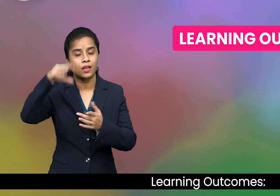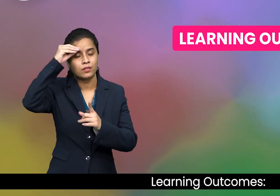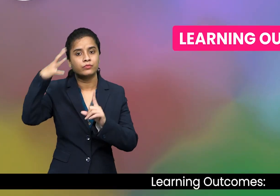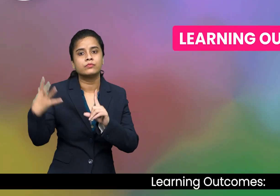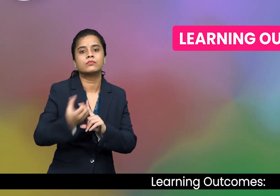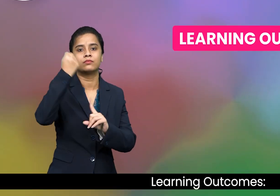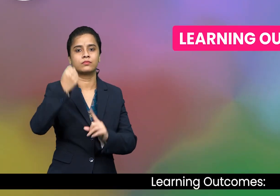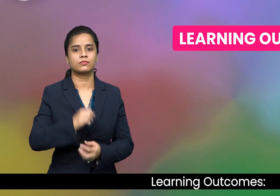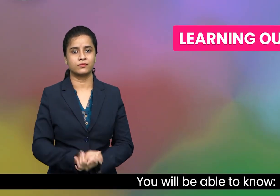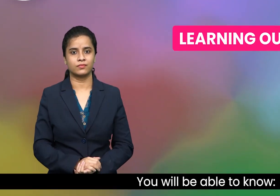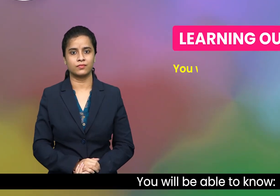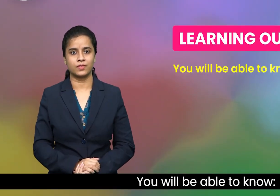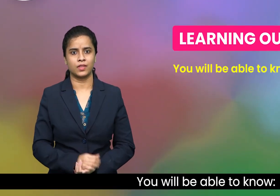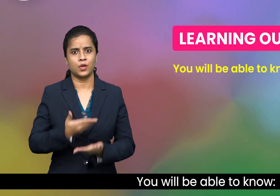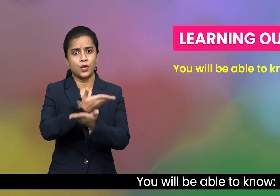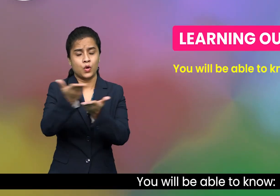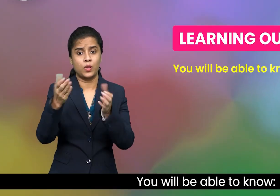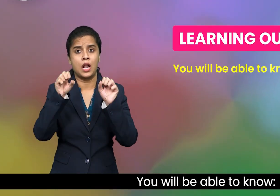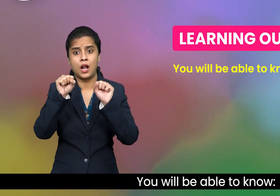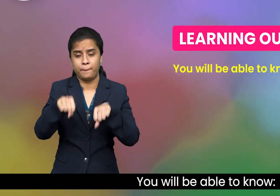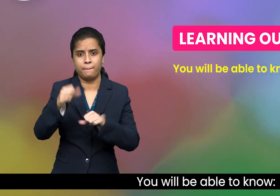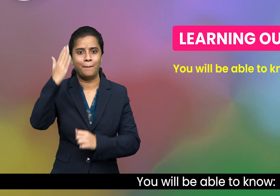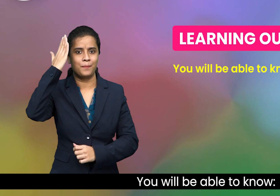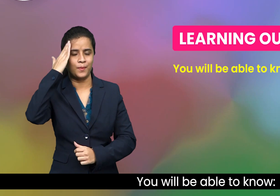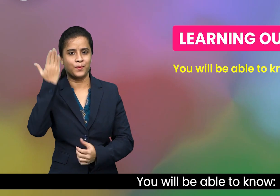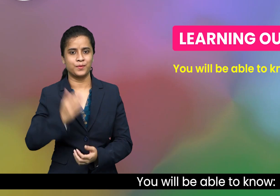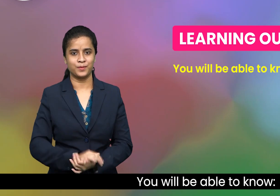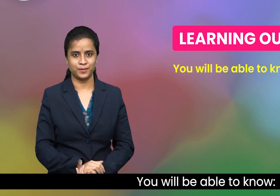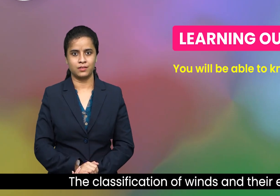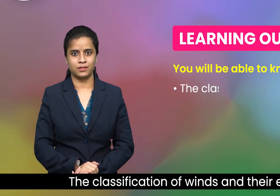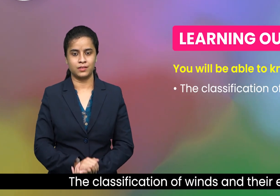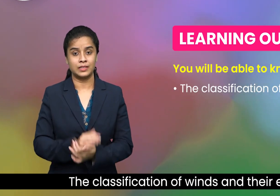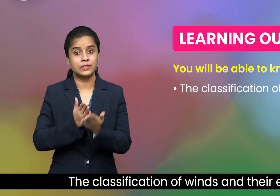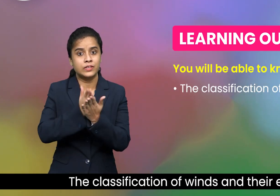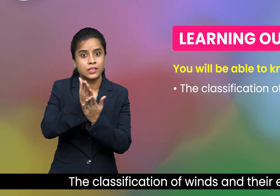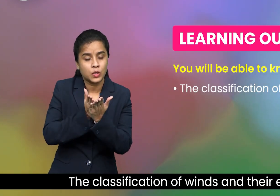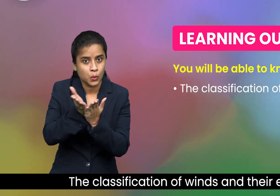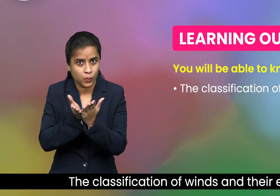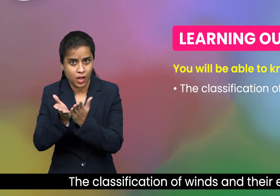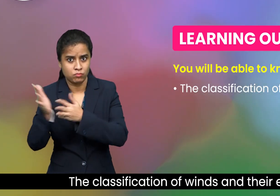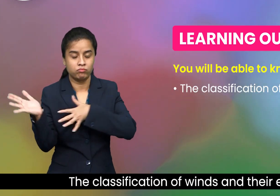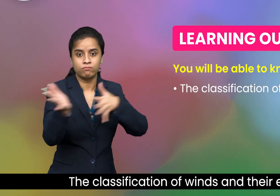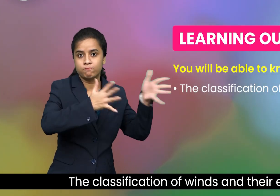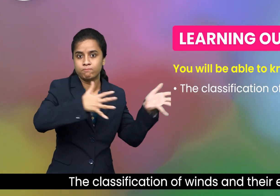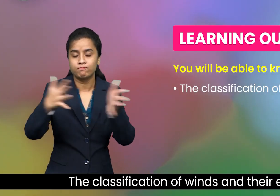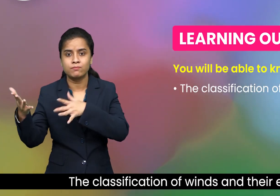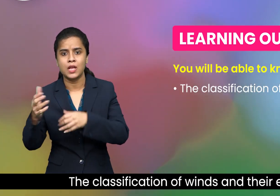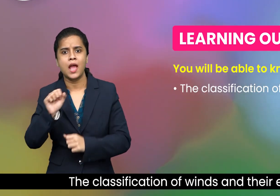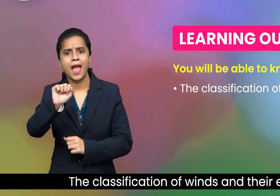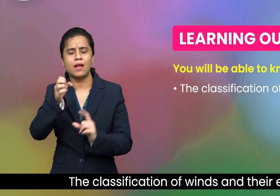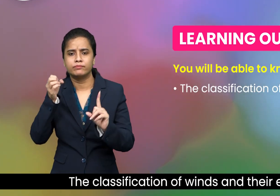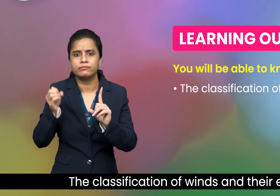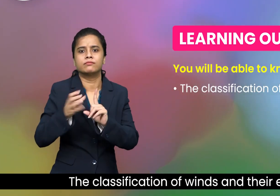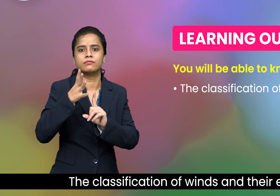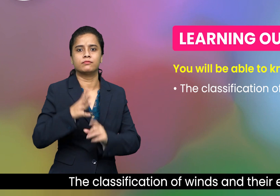Learning outcomes. You will be able to know the classification of winds and their